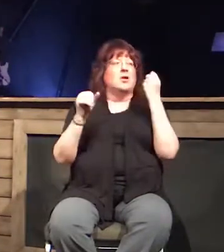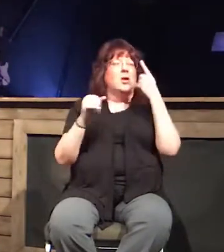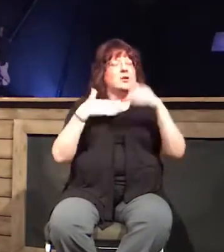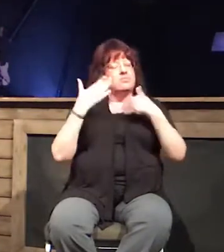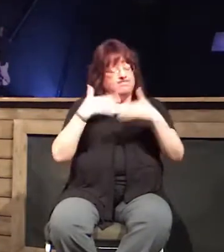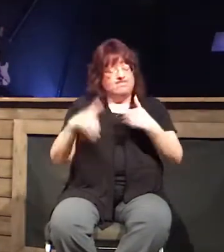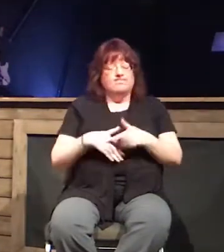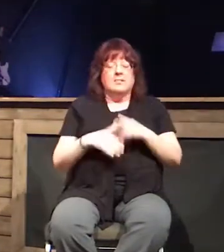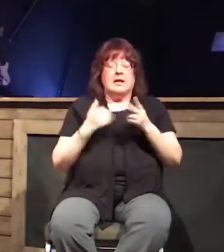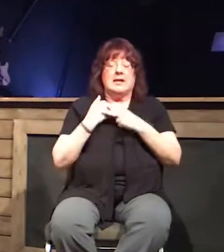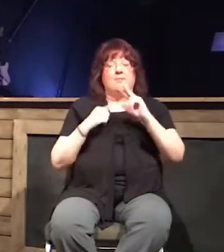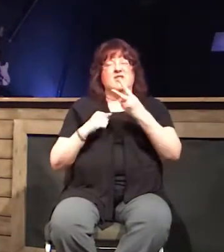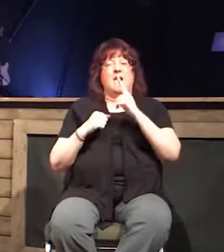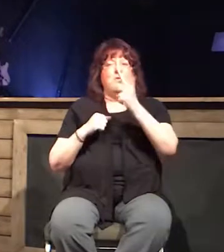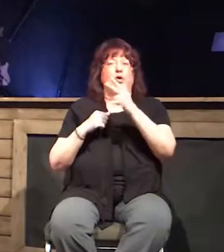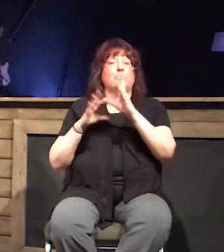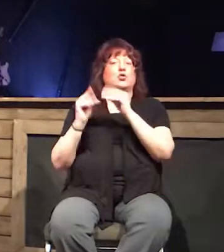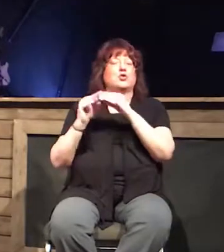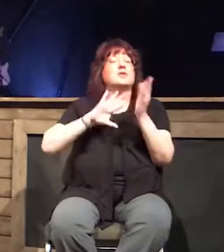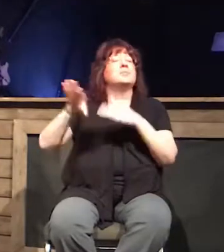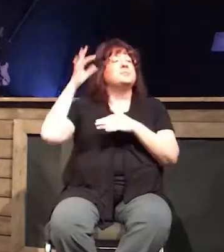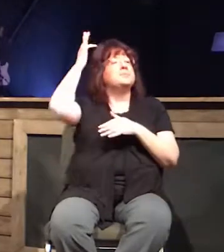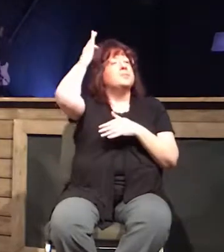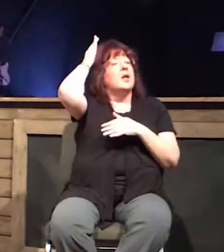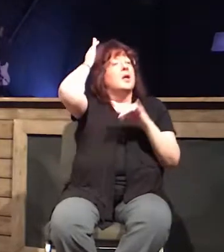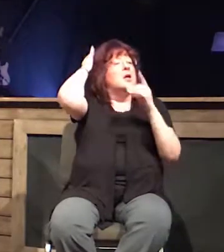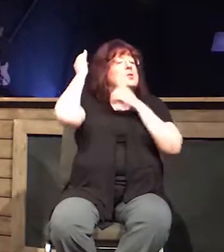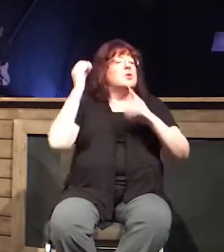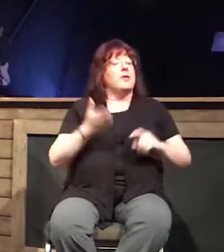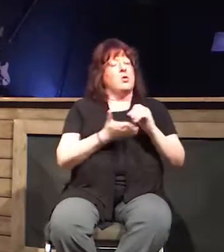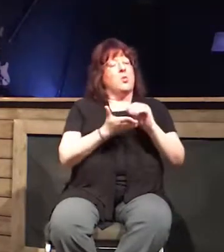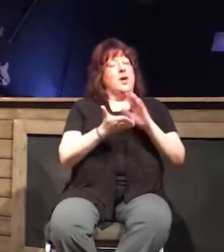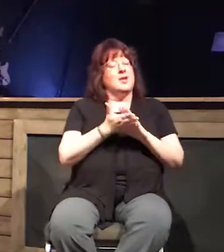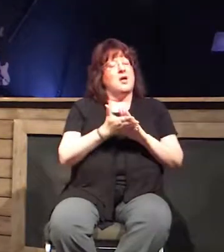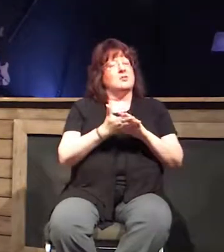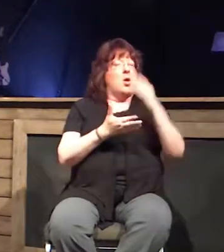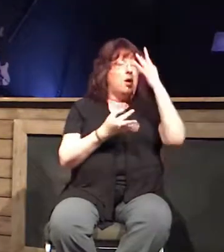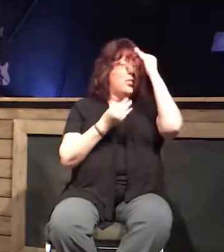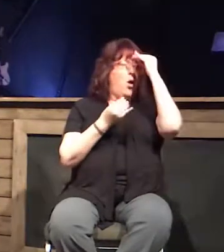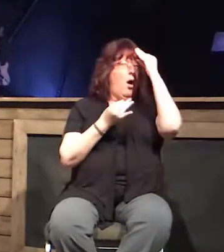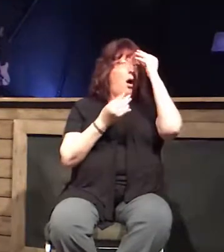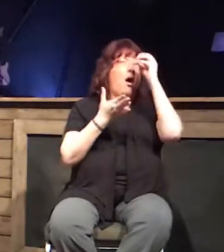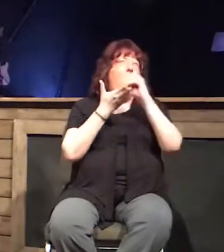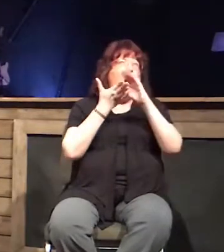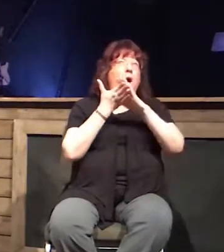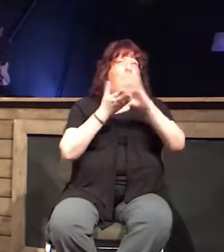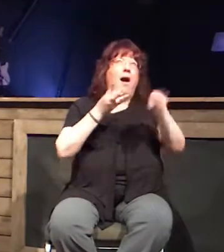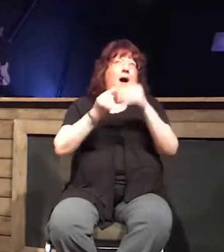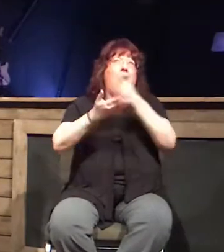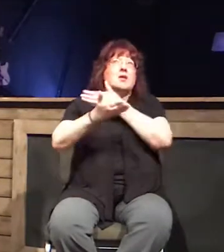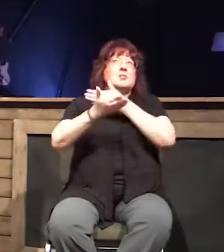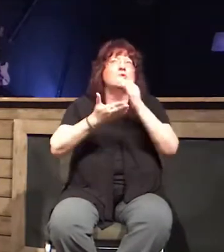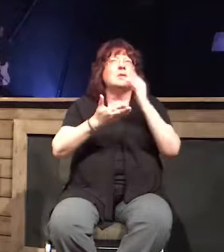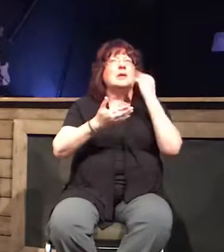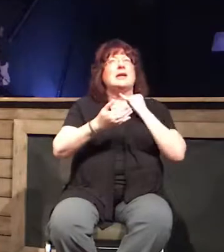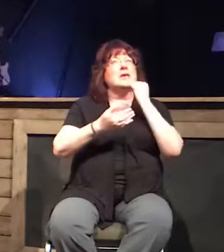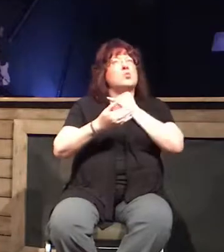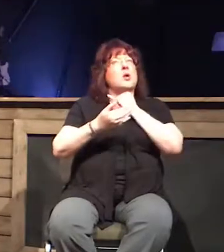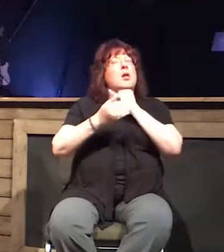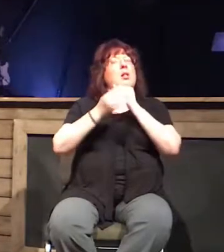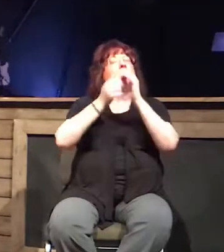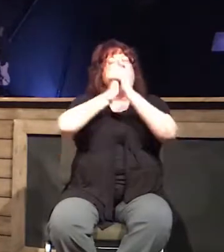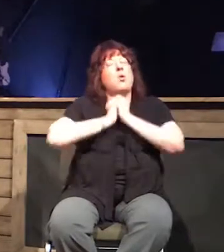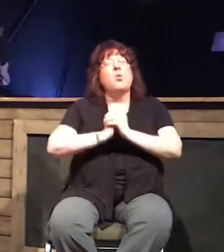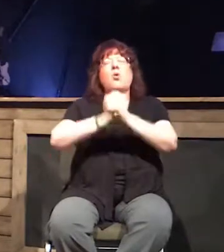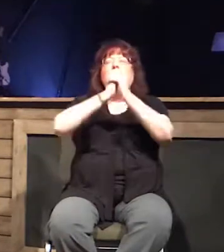Move on and save that for second and third service. Okay. So David writes down these thoughts, He puts it to music. The nation of Israel worships to